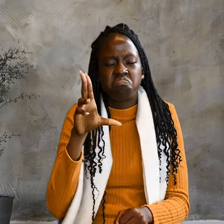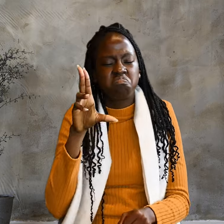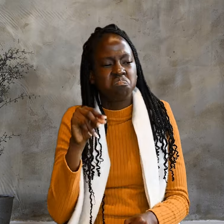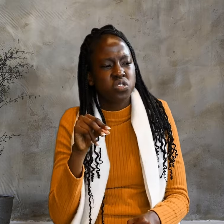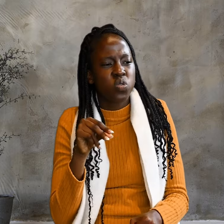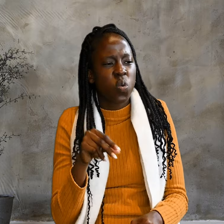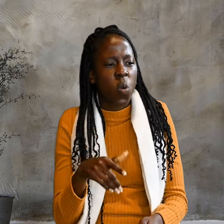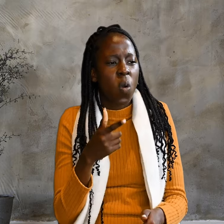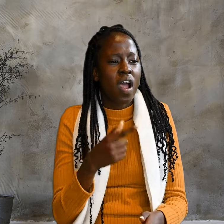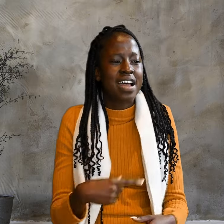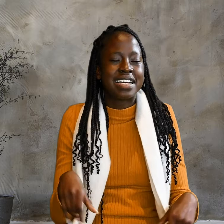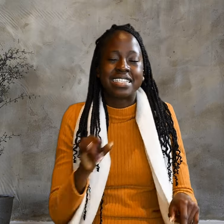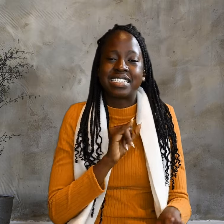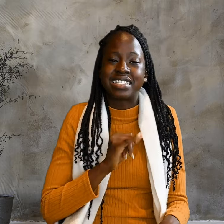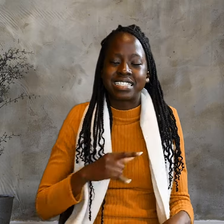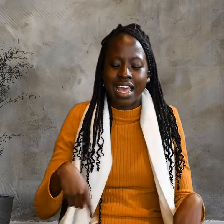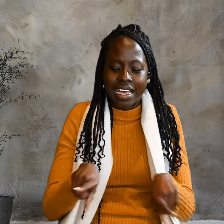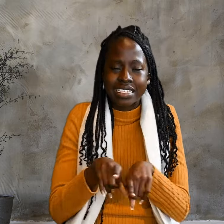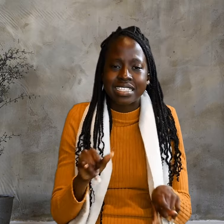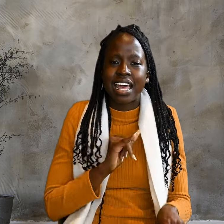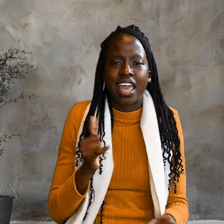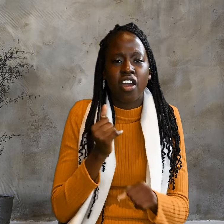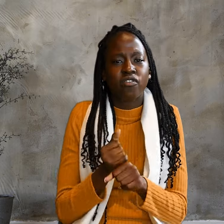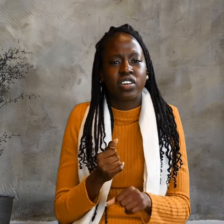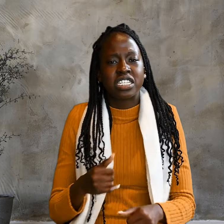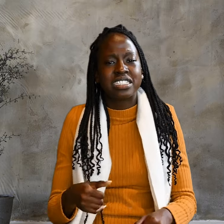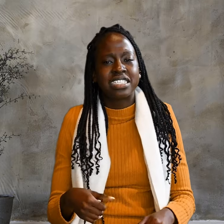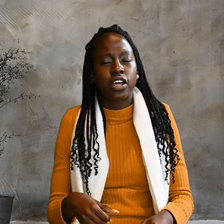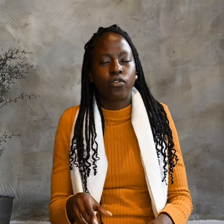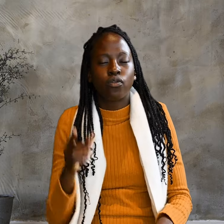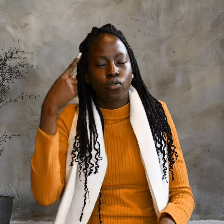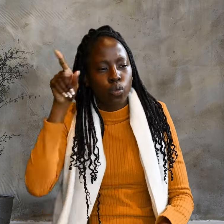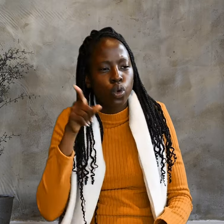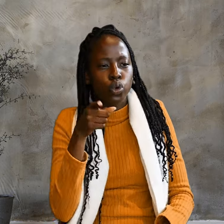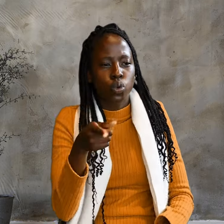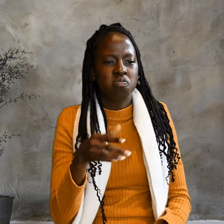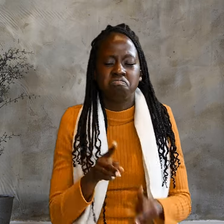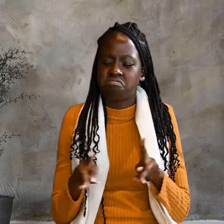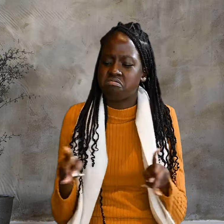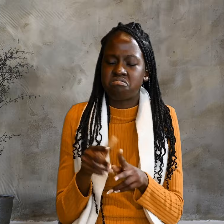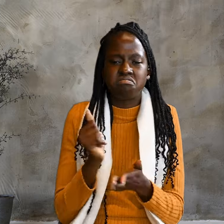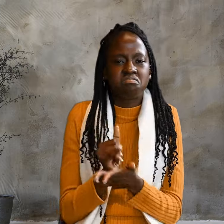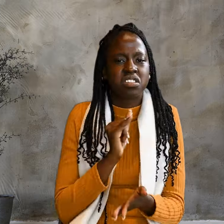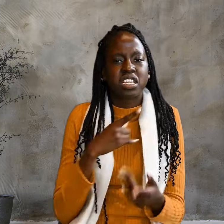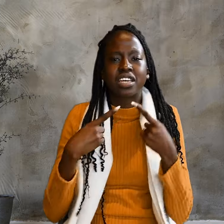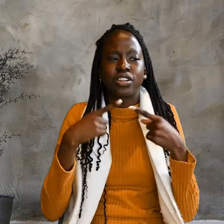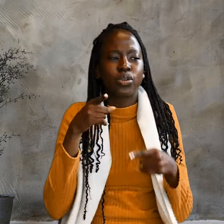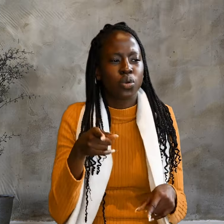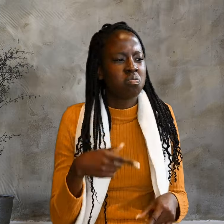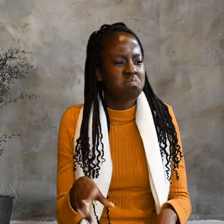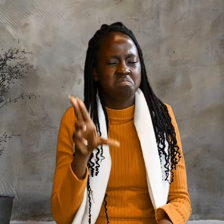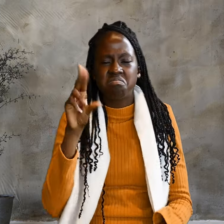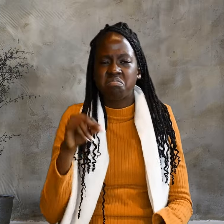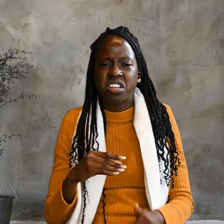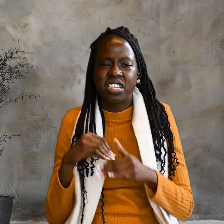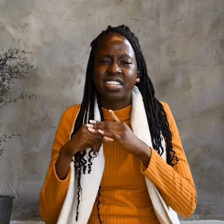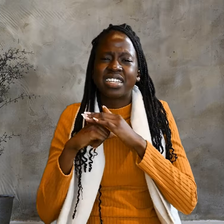I have done for you. Very truly I tell you, no servant is greater than his